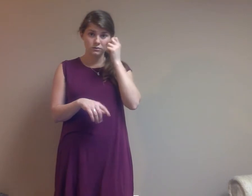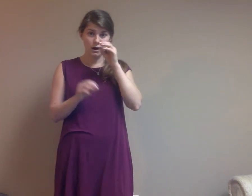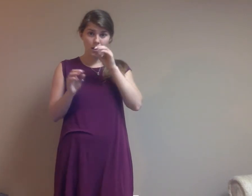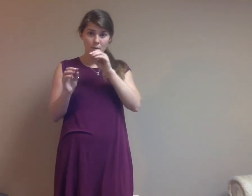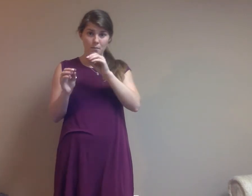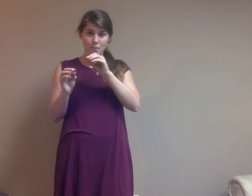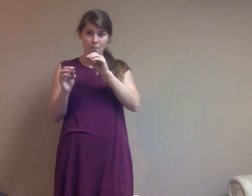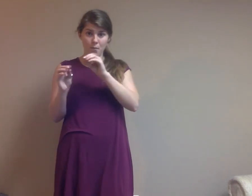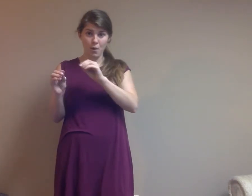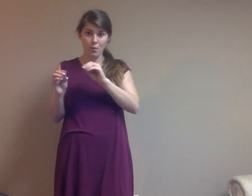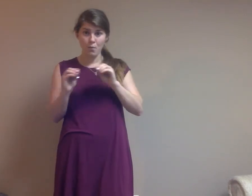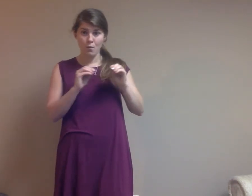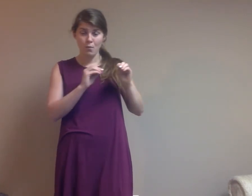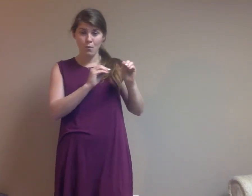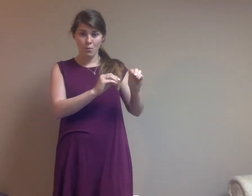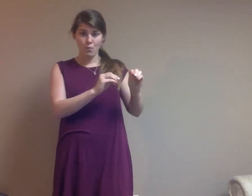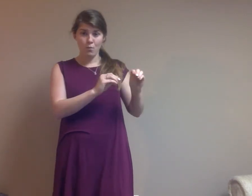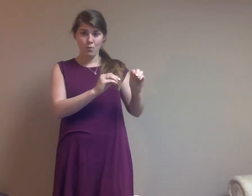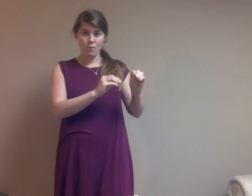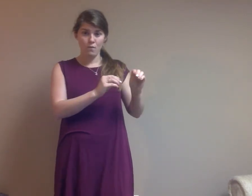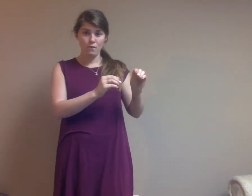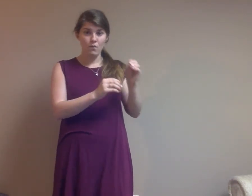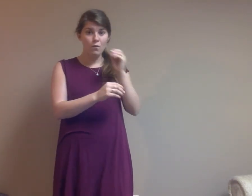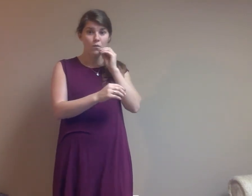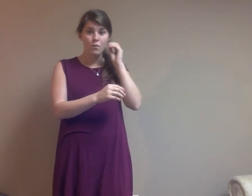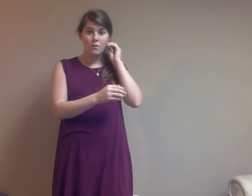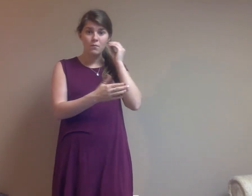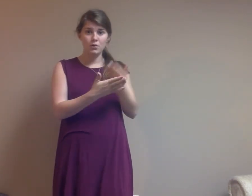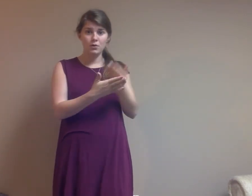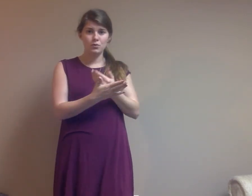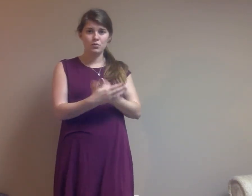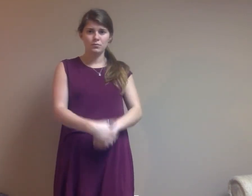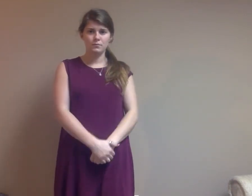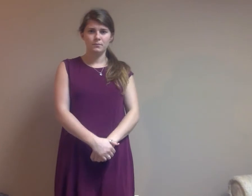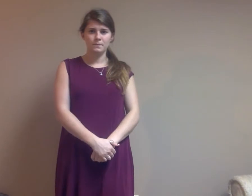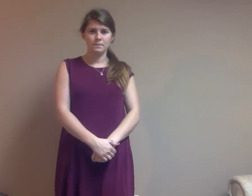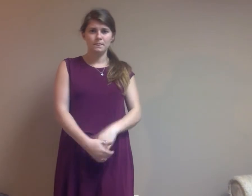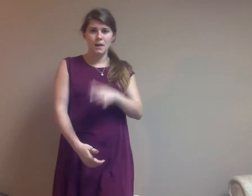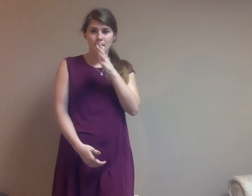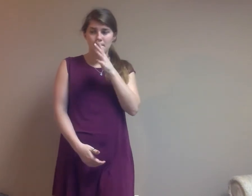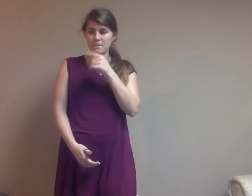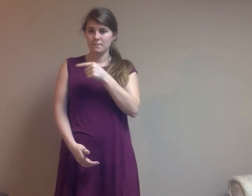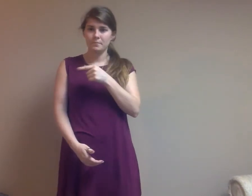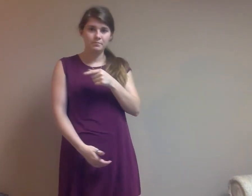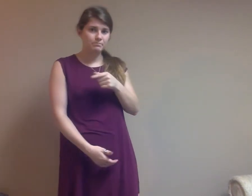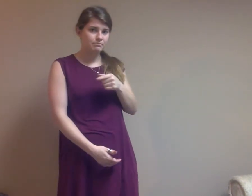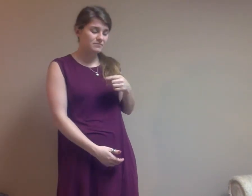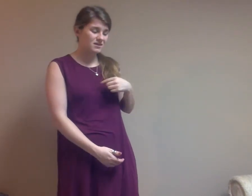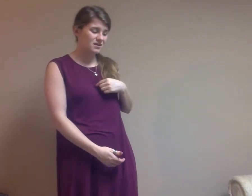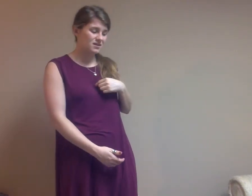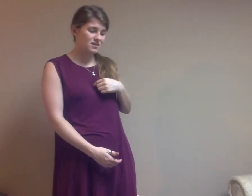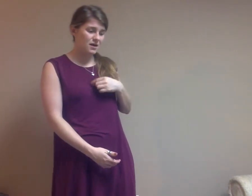My 2 children are being around in Hampshire at school. I'm stuck in Suffolk. And I think I'm going to feel